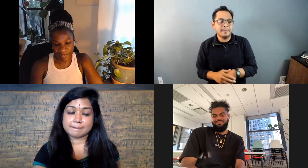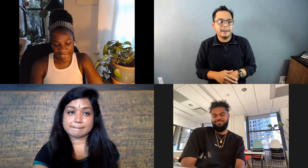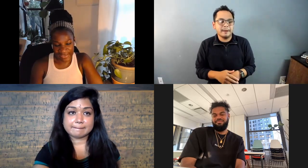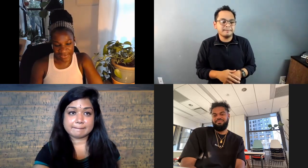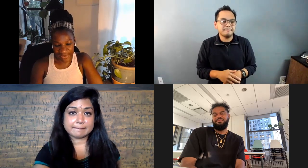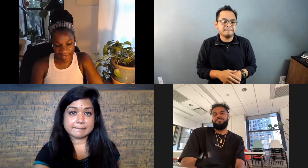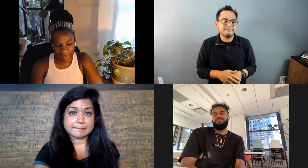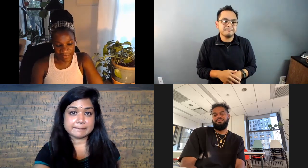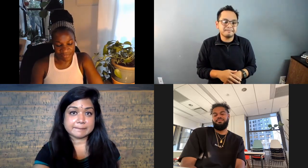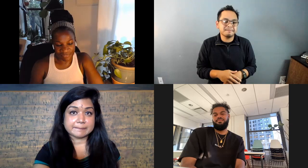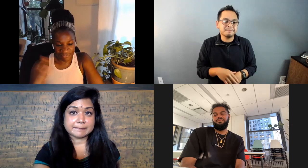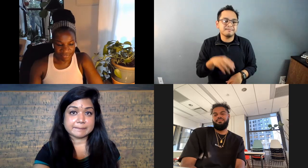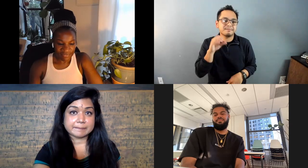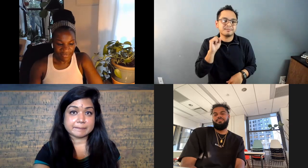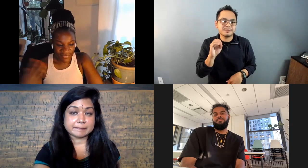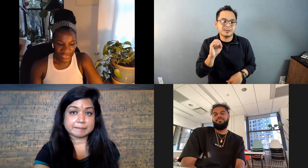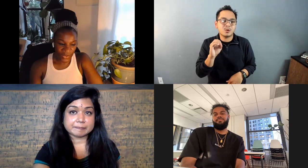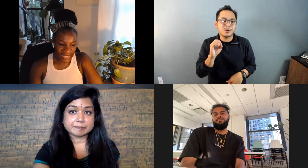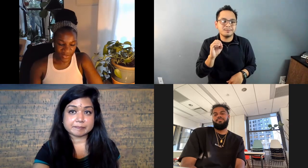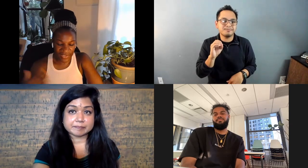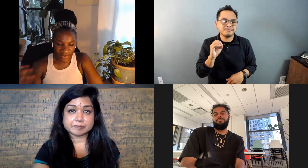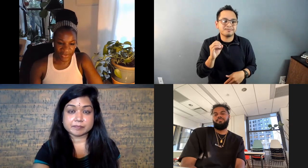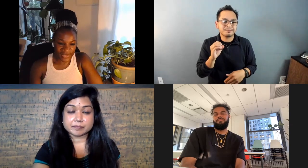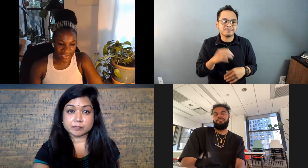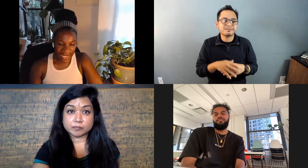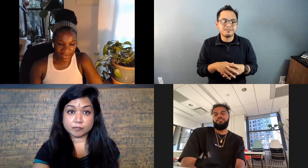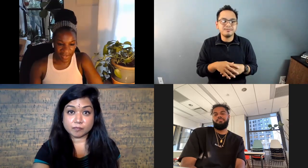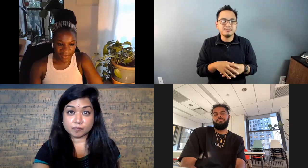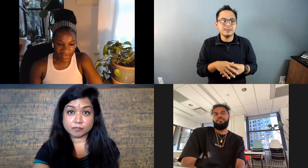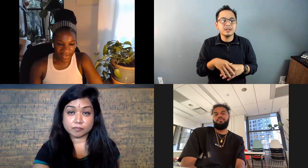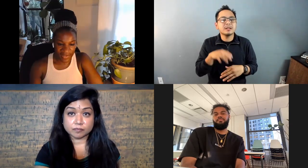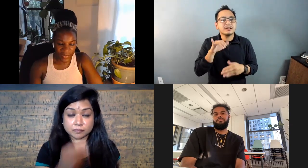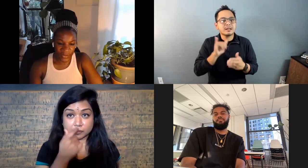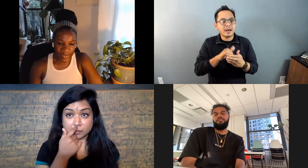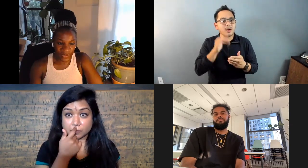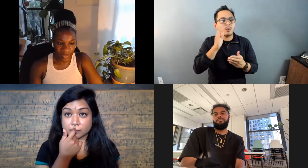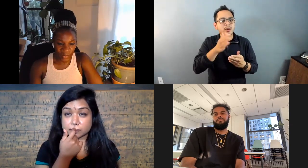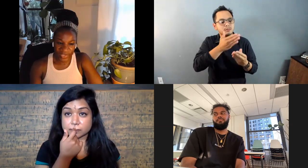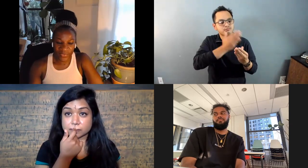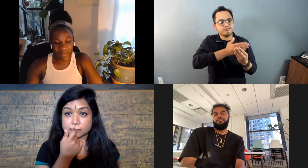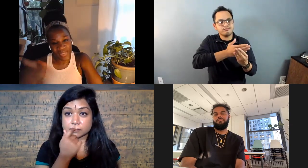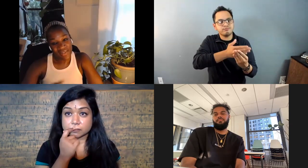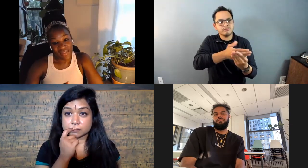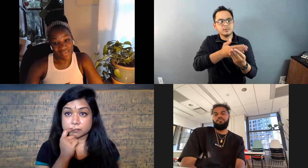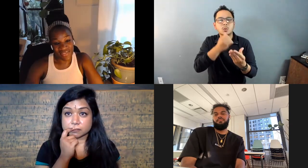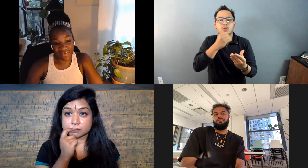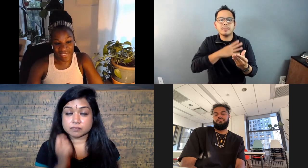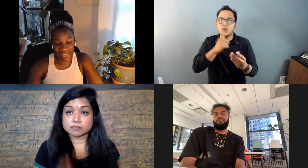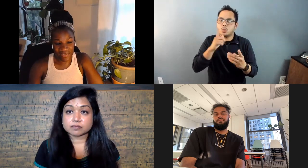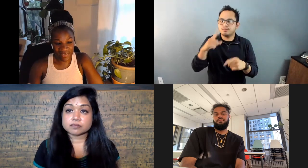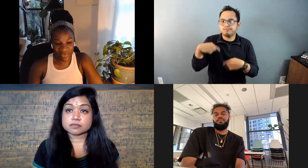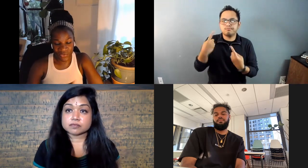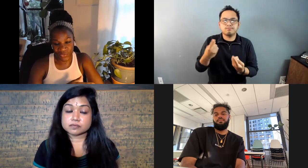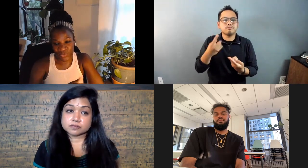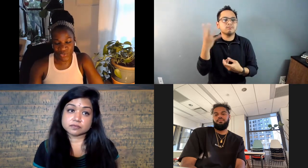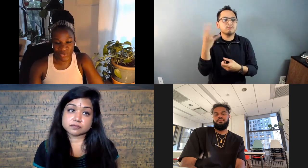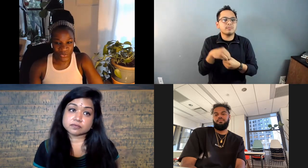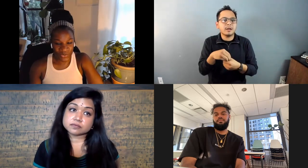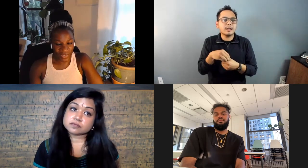does I sometimes get like um I just get like annoyed anytime it kind